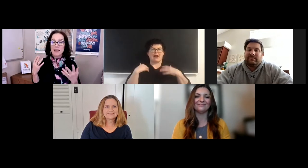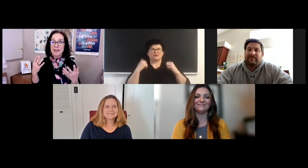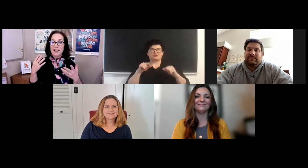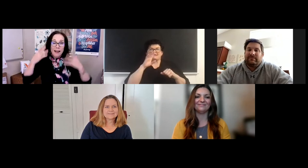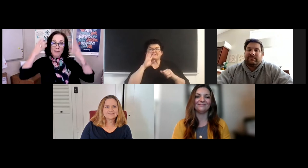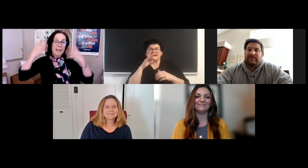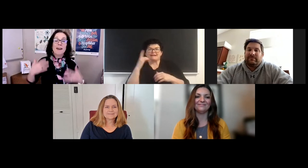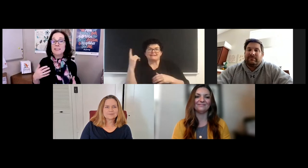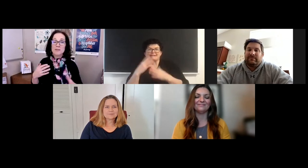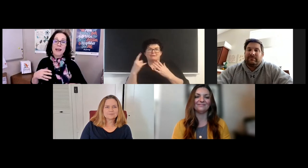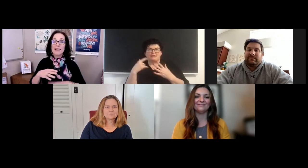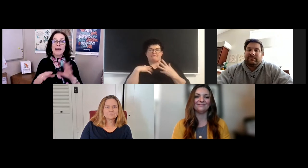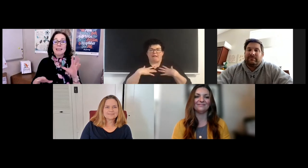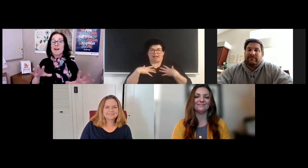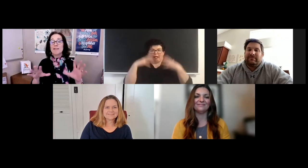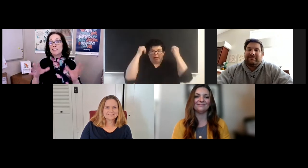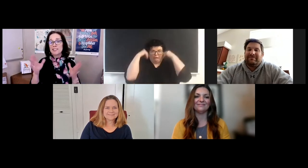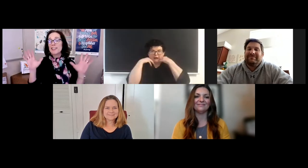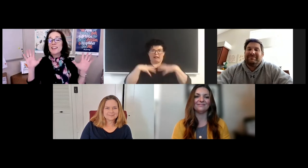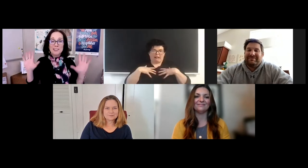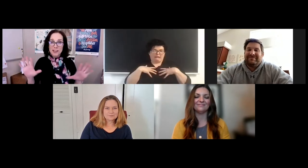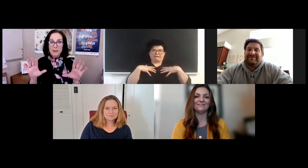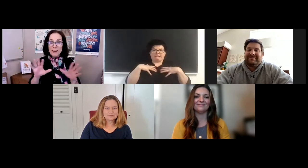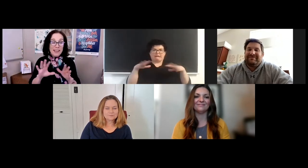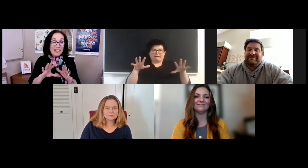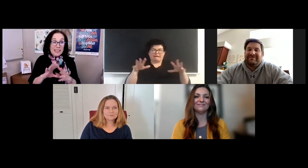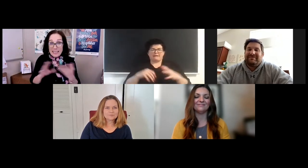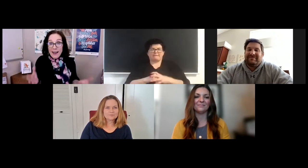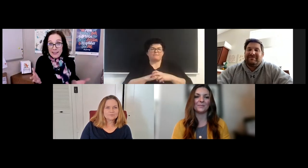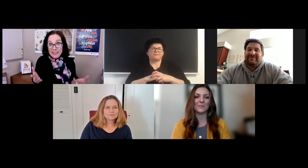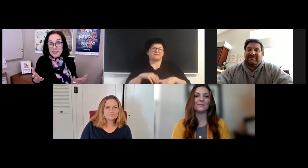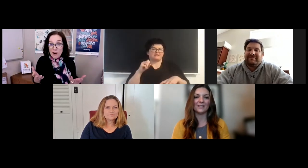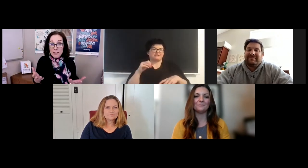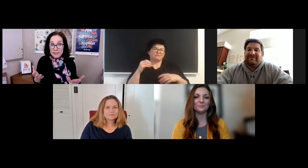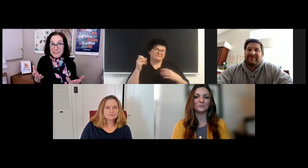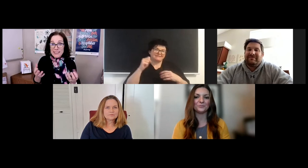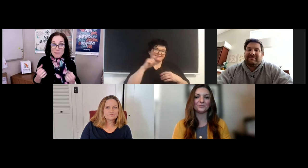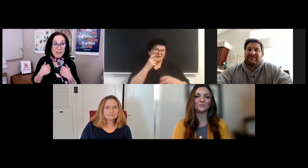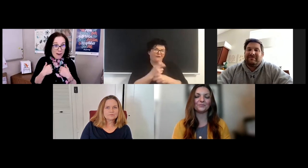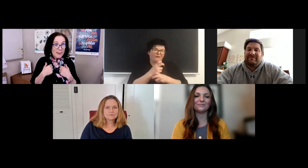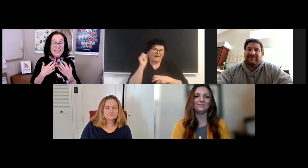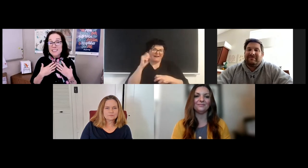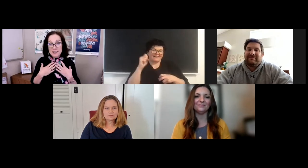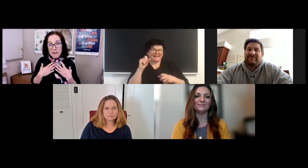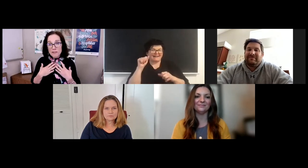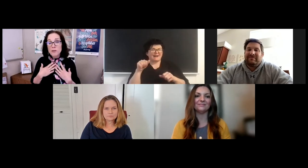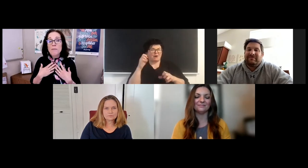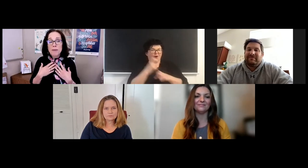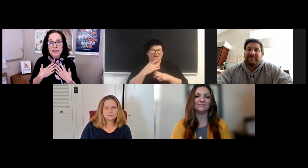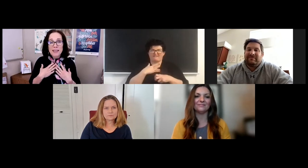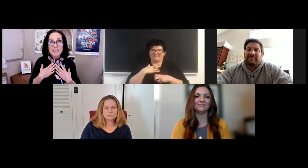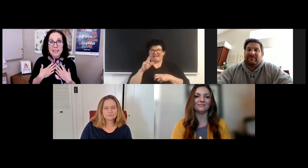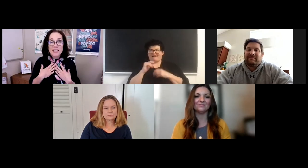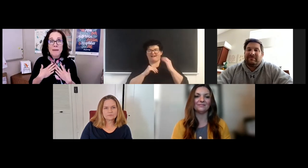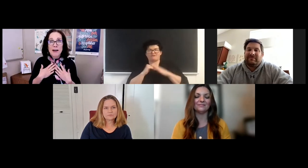I try to talk to somebody, I break out in a sweat and I get all flustered. So, Yeah, it's hard. It can be hard. It's uncomfortable. But